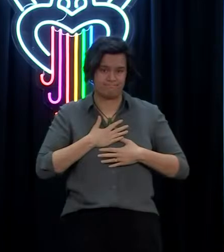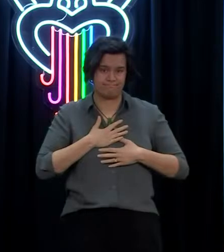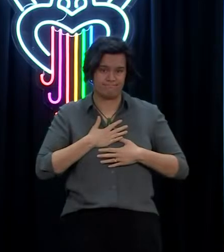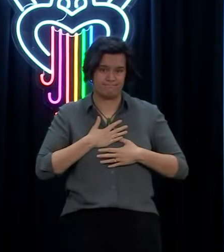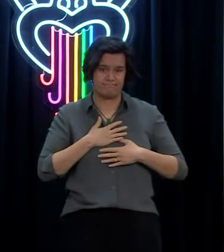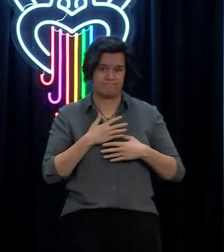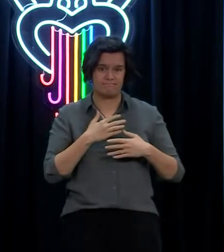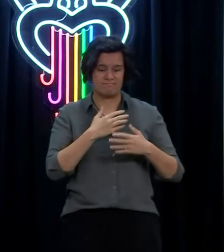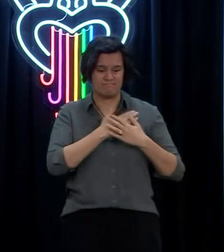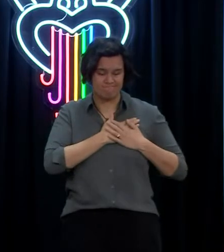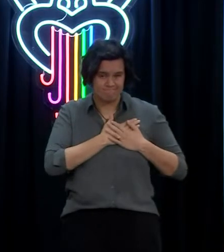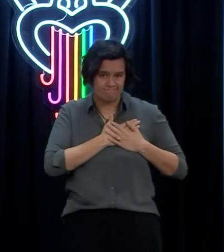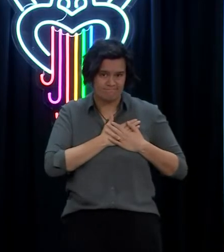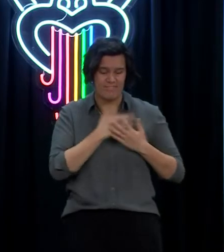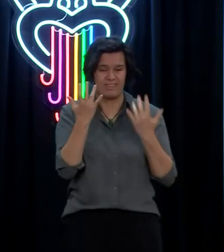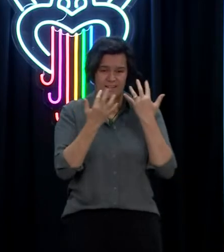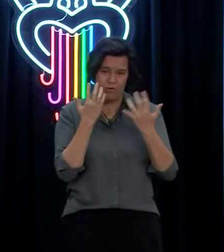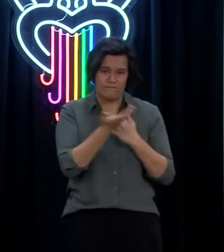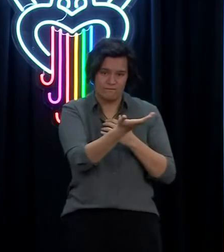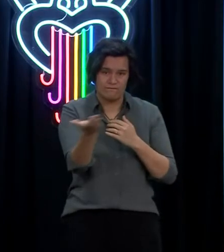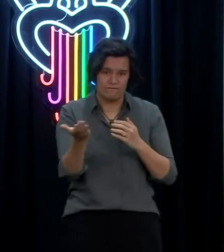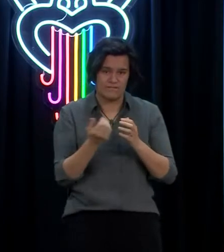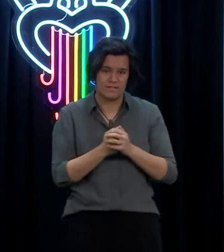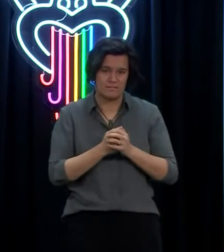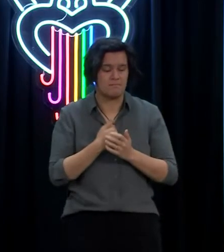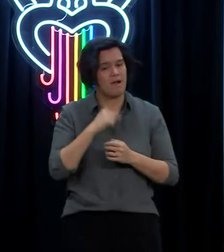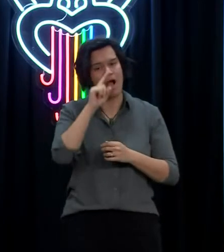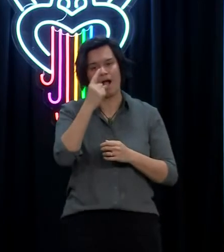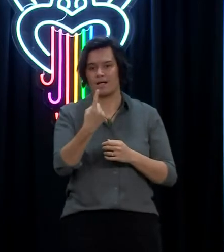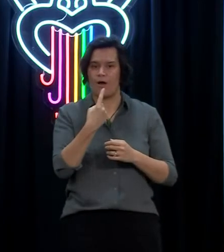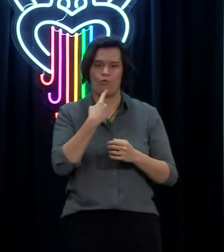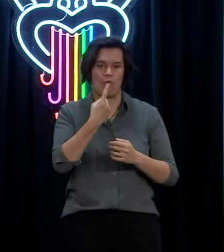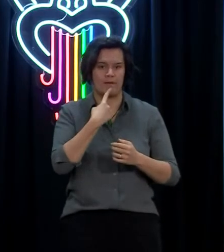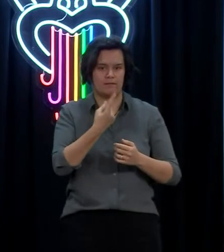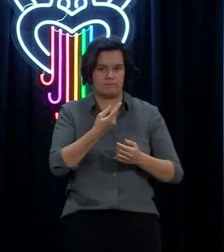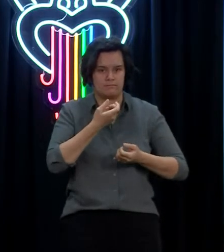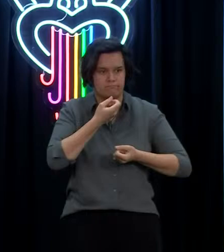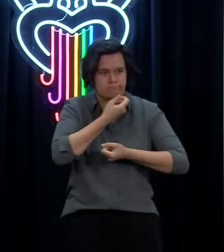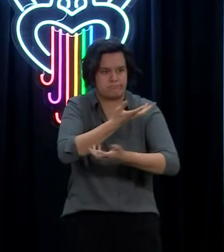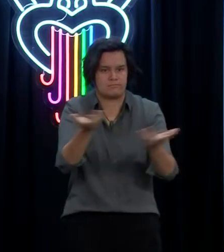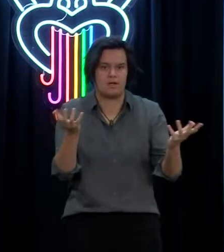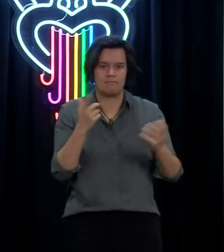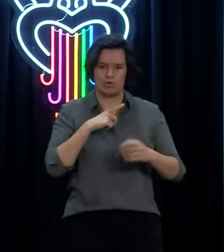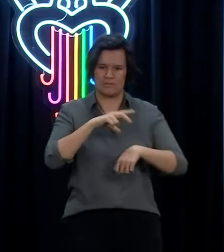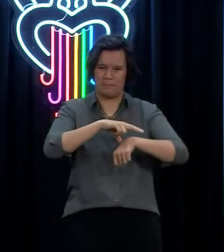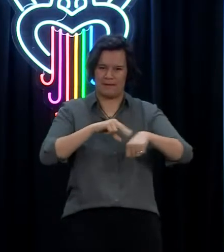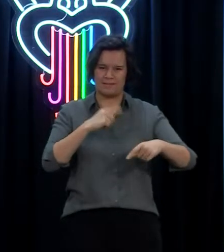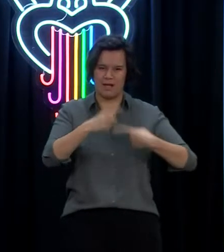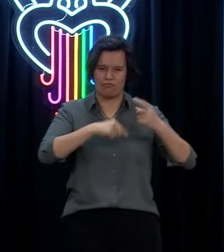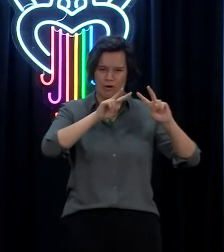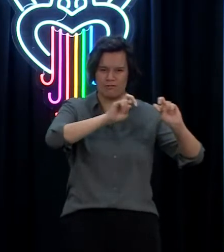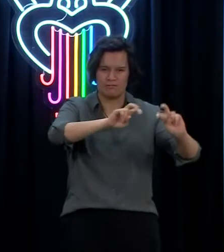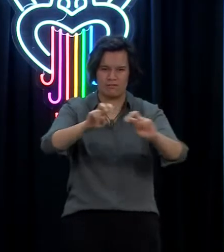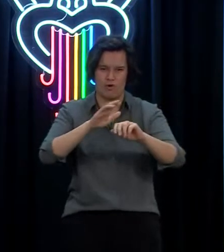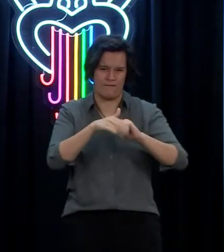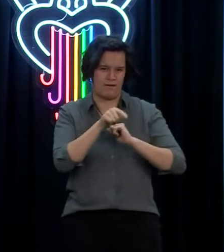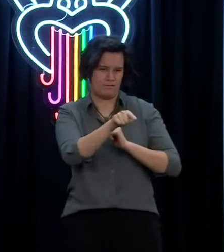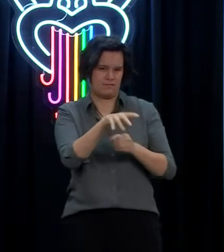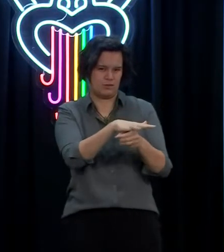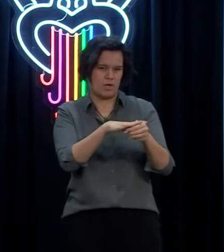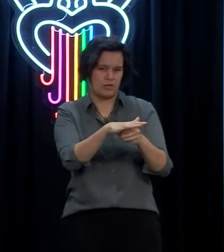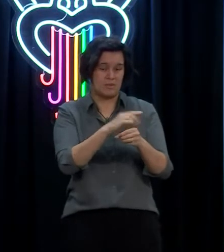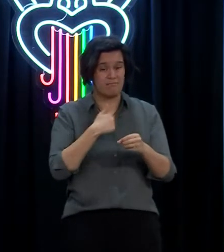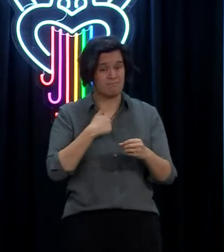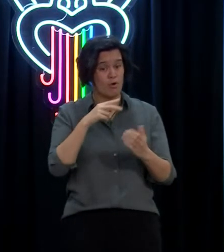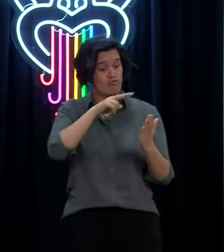a live police investigation, so I'll limit my comments, but other than just to say that the reports I've read are